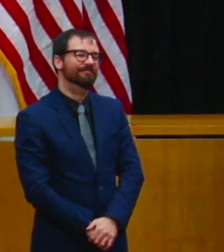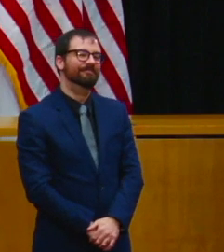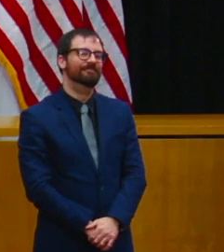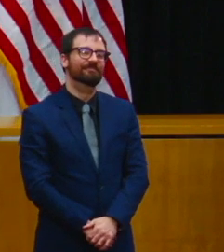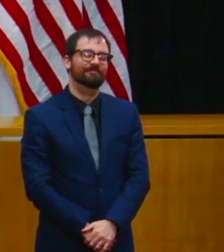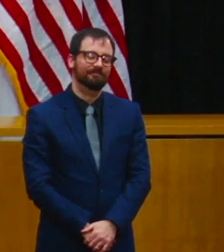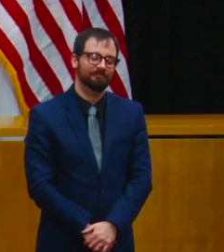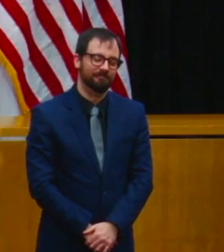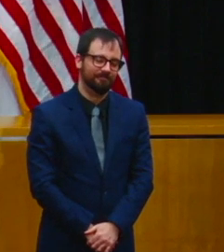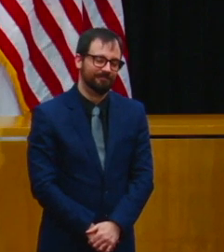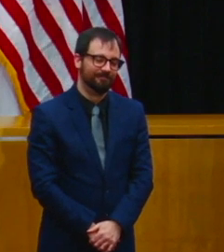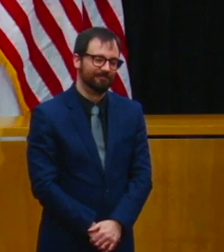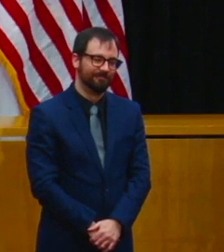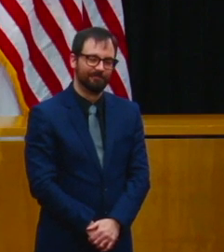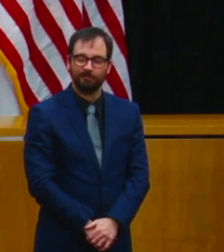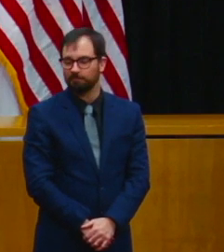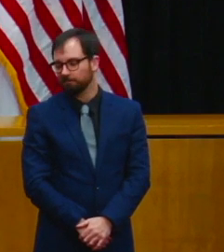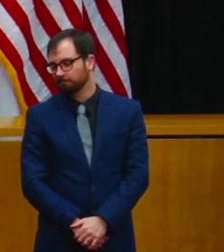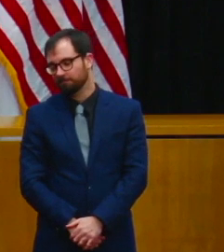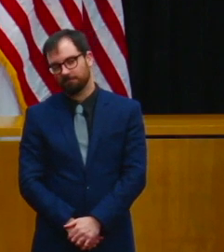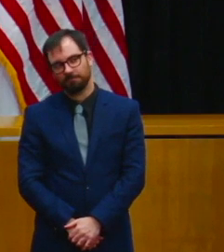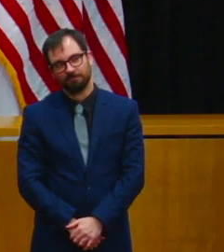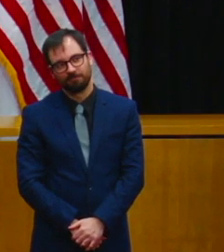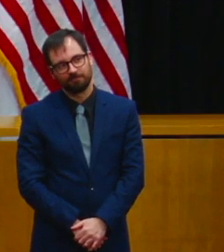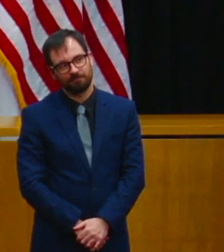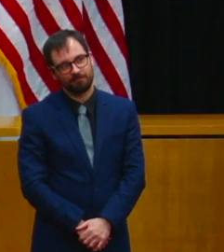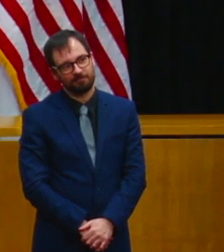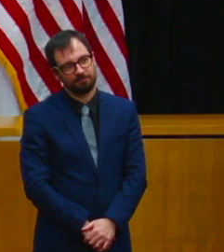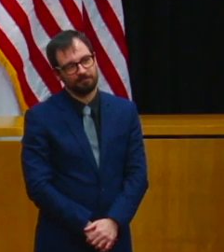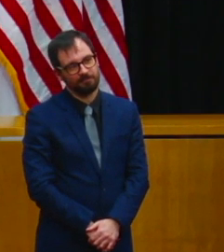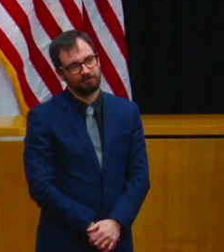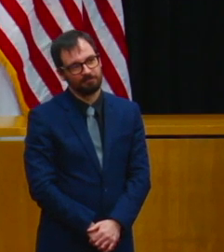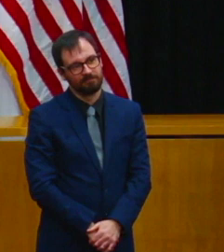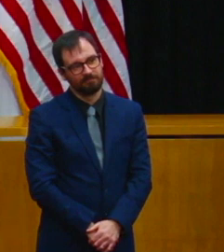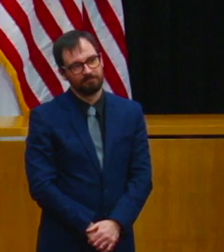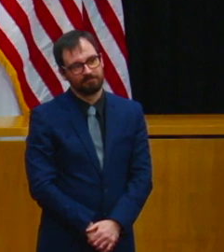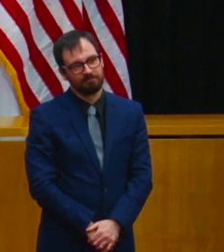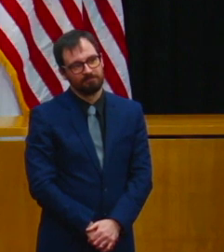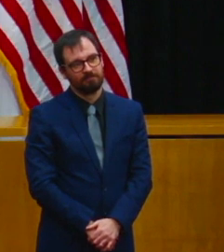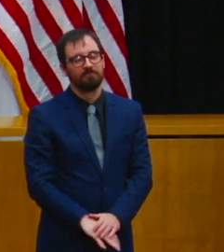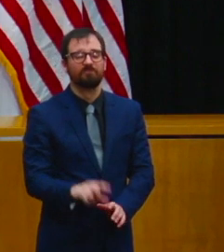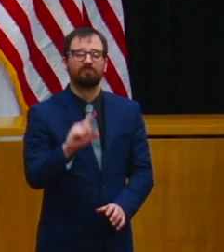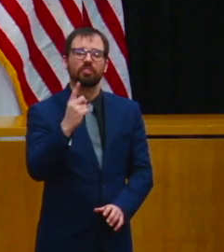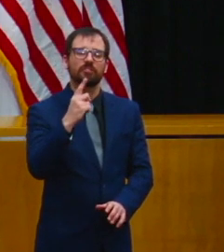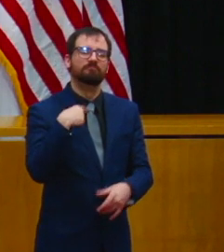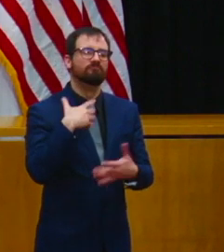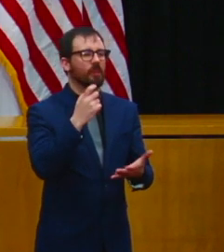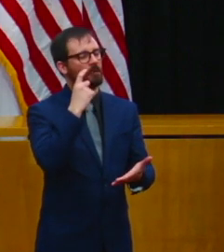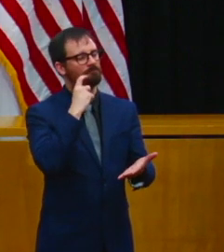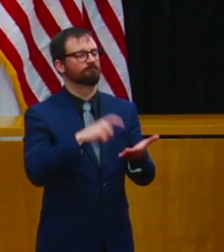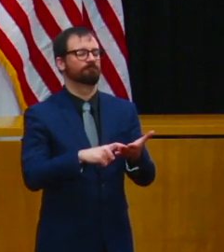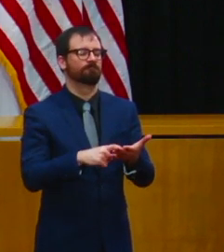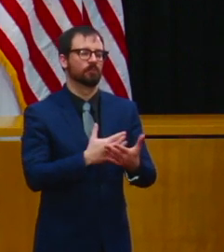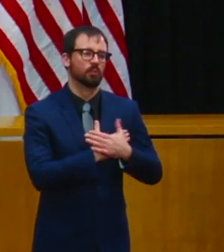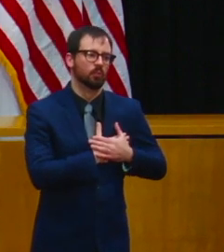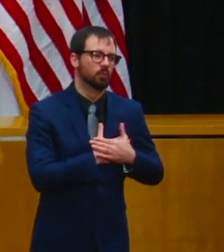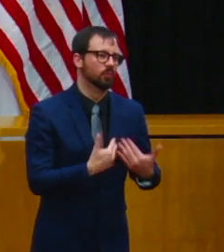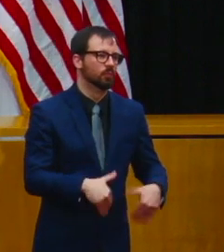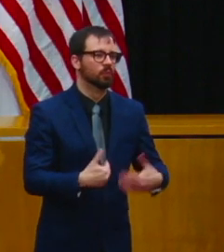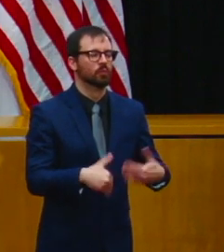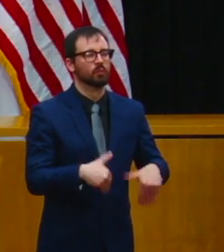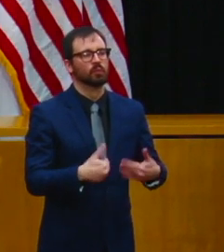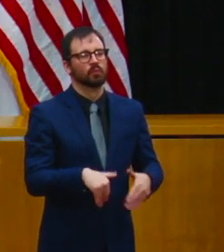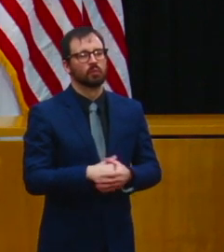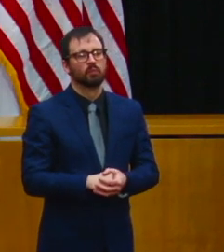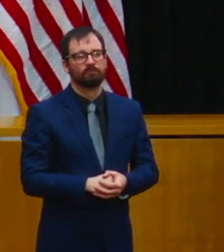acknowledge and send our deepest sympathies to the families and friends that experienced pain and suffering through this crisis. Yesterday, as